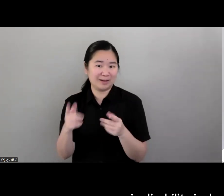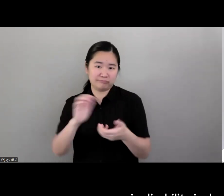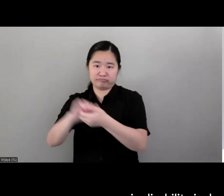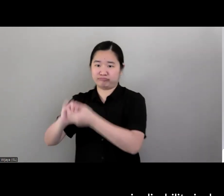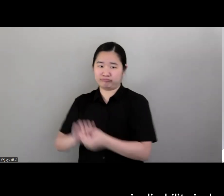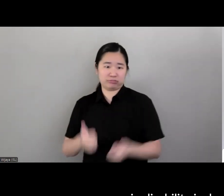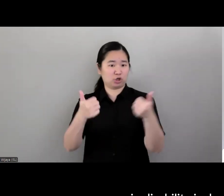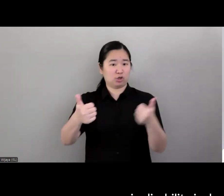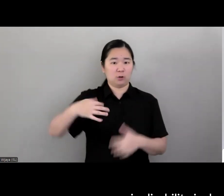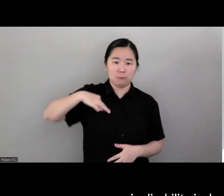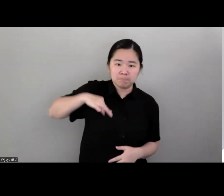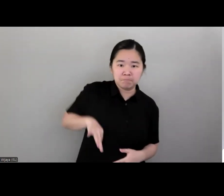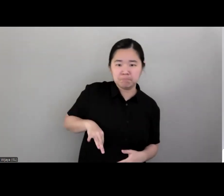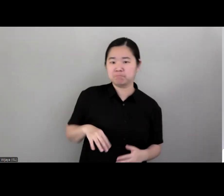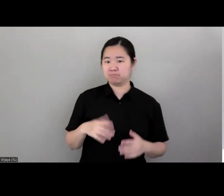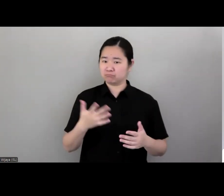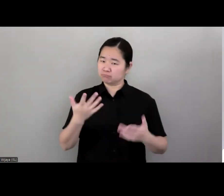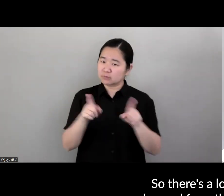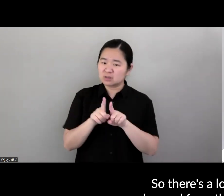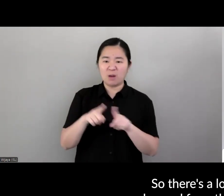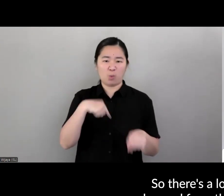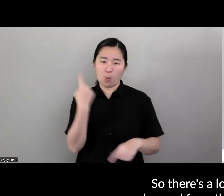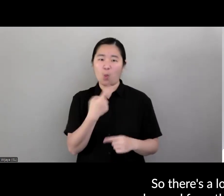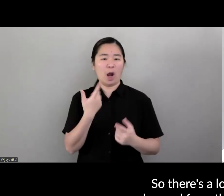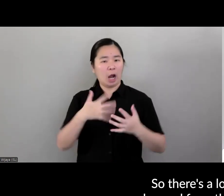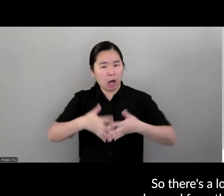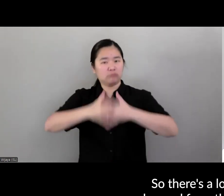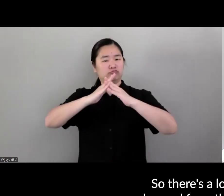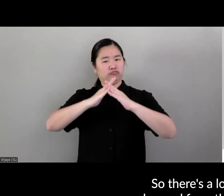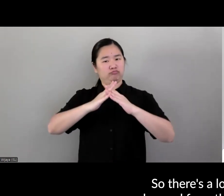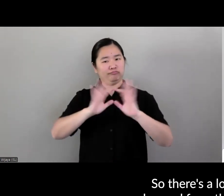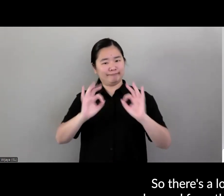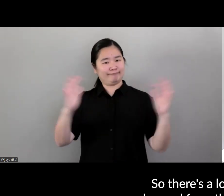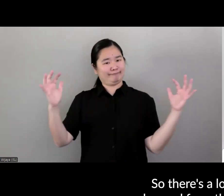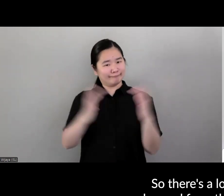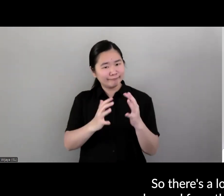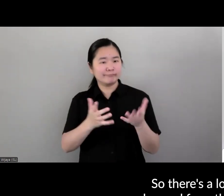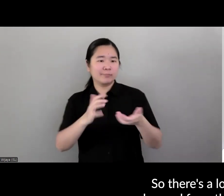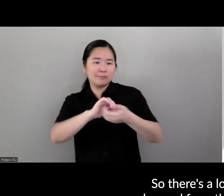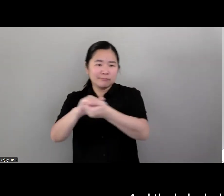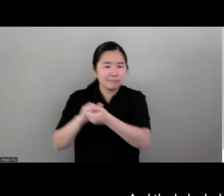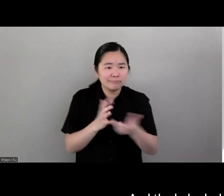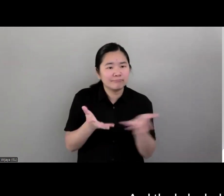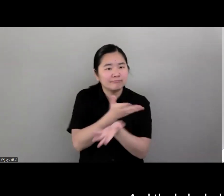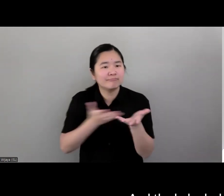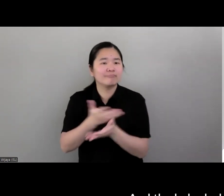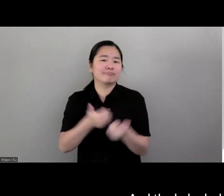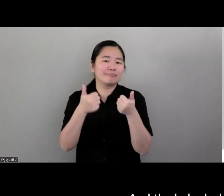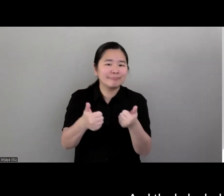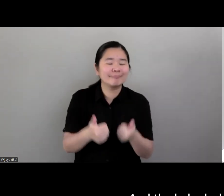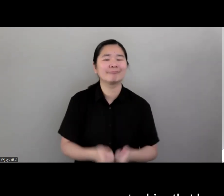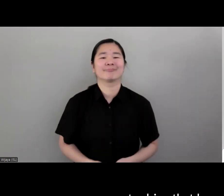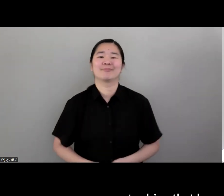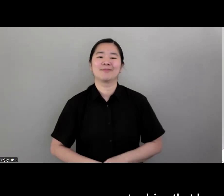disability inclusive safeguarding. So there's a lot that can be learnt from this program, and the help desk has